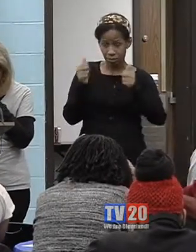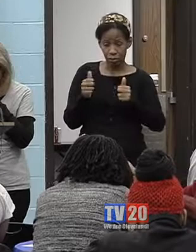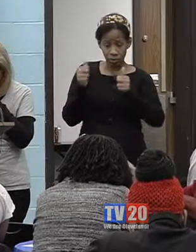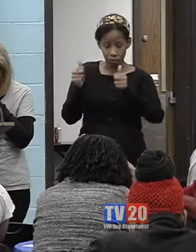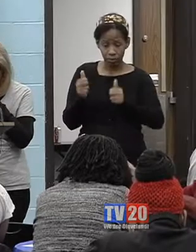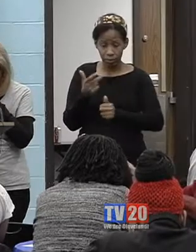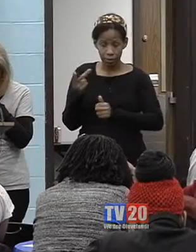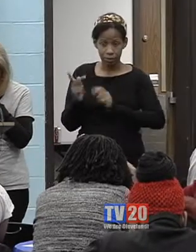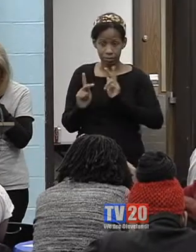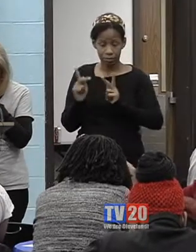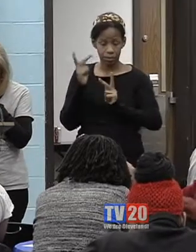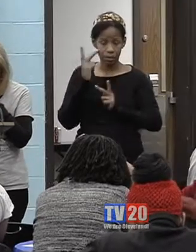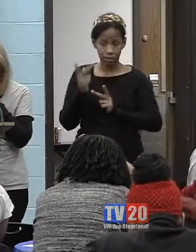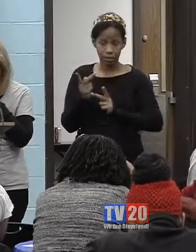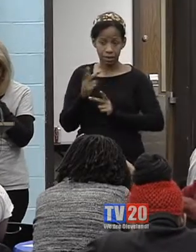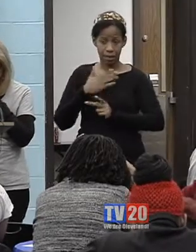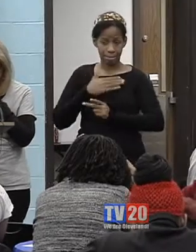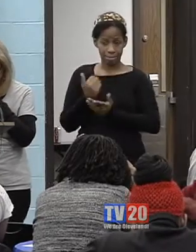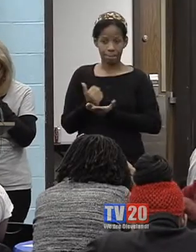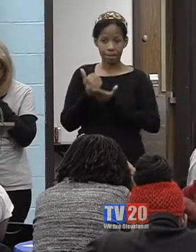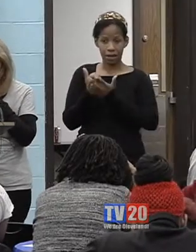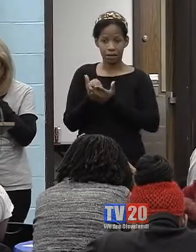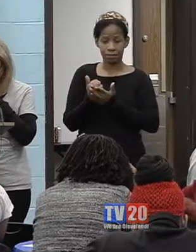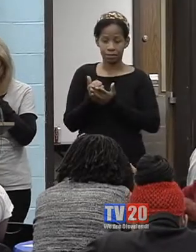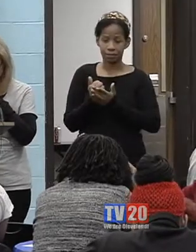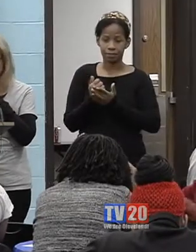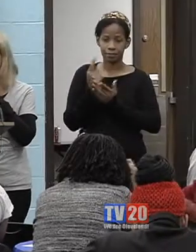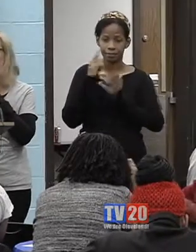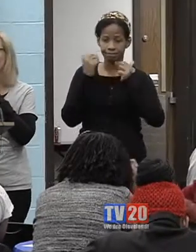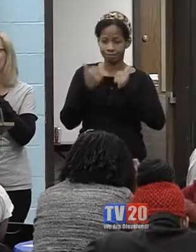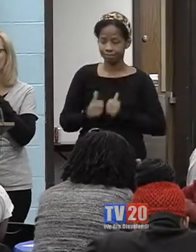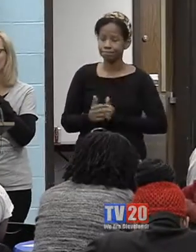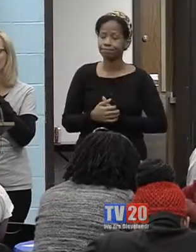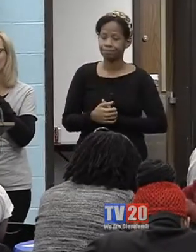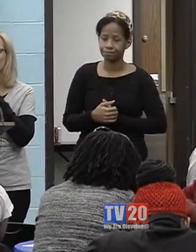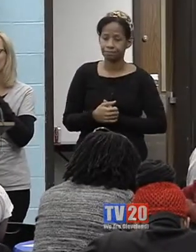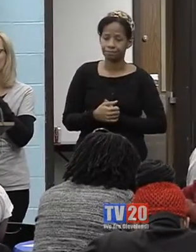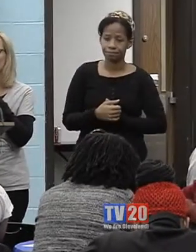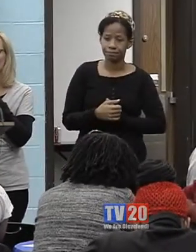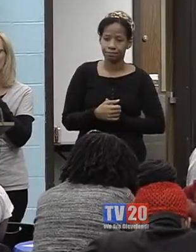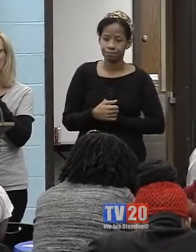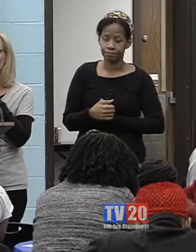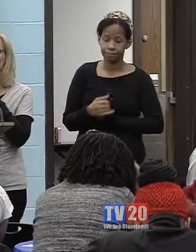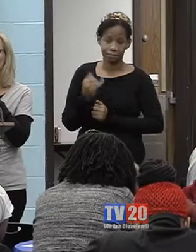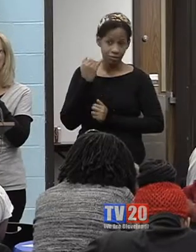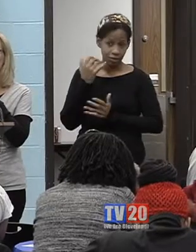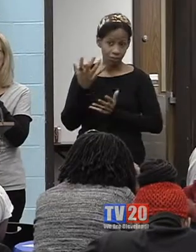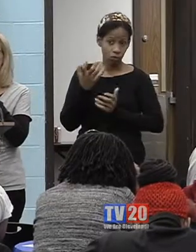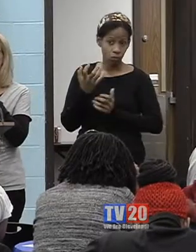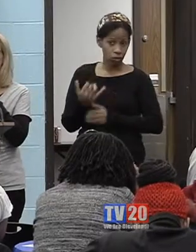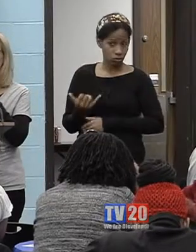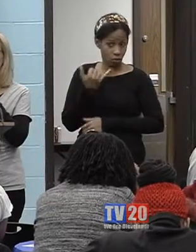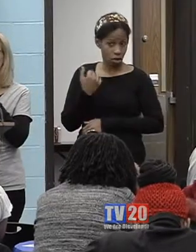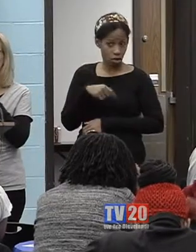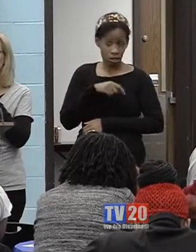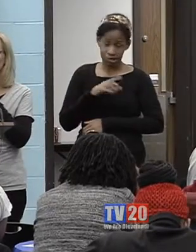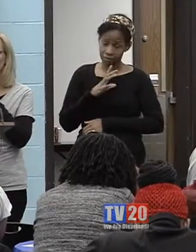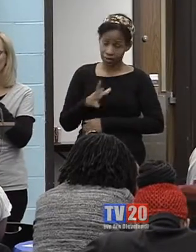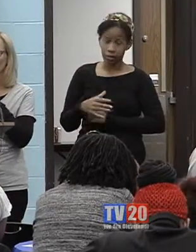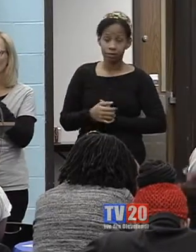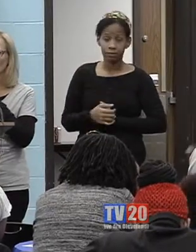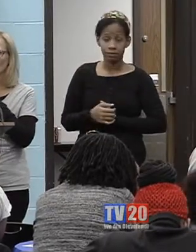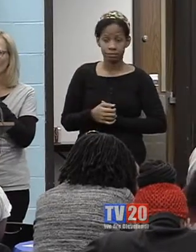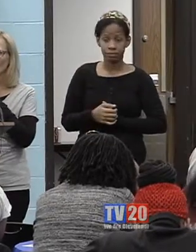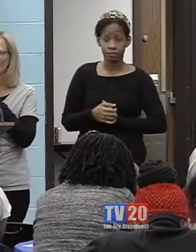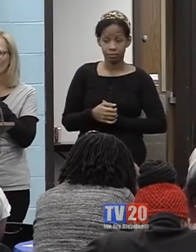for people that might help them with vision loss. So if you want to call us up, we can give you that link. If you want to